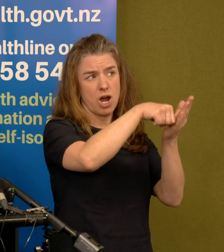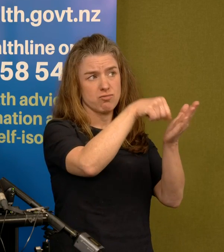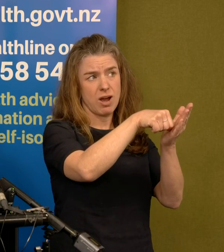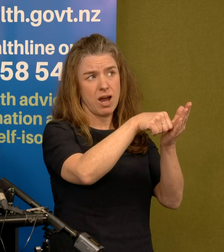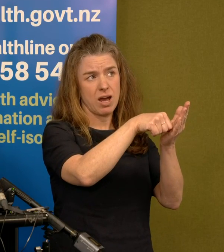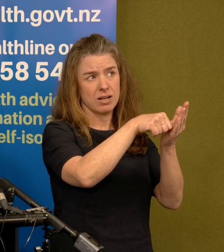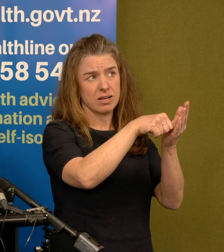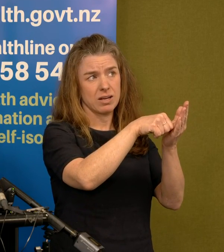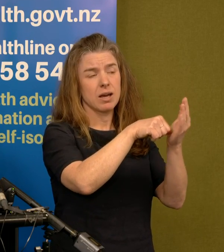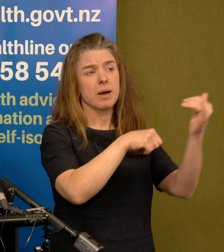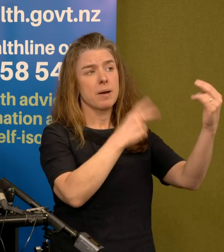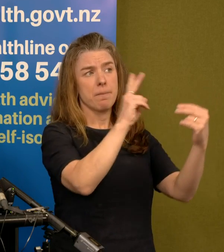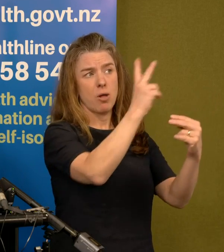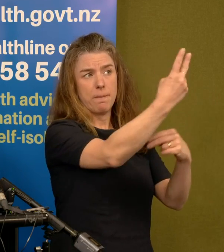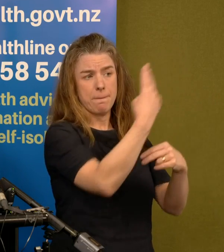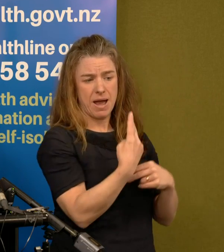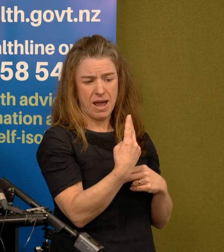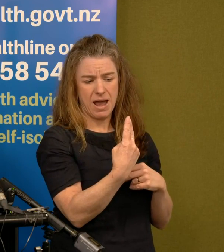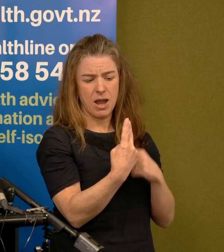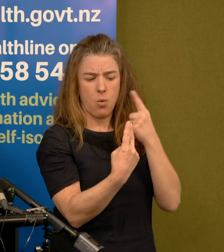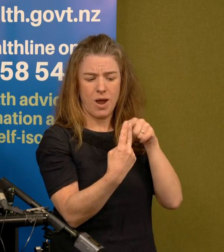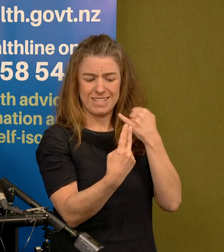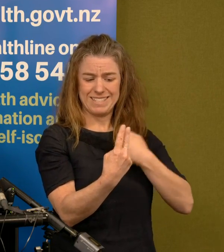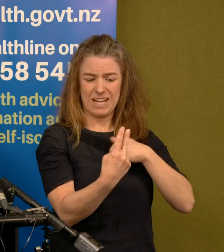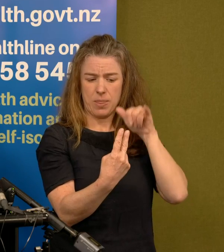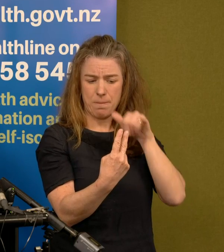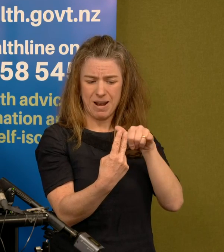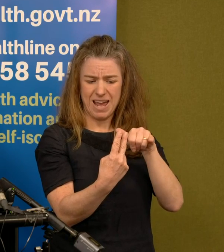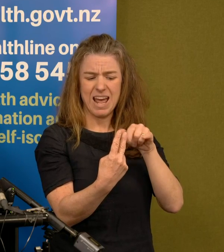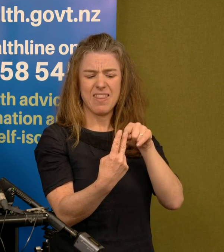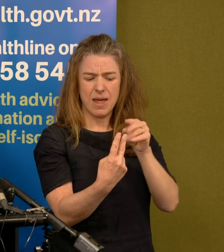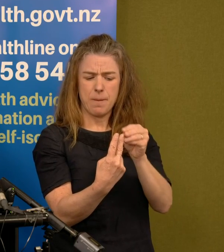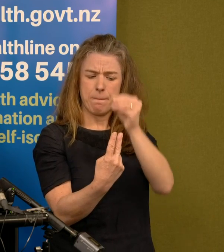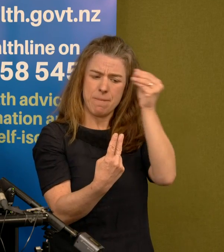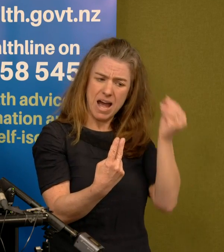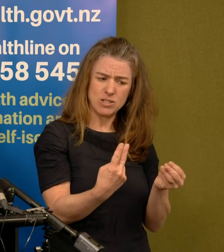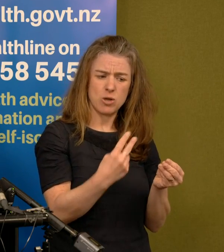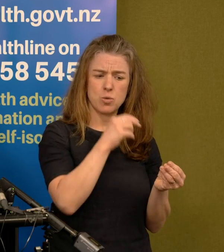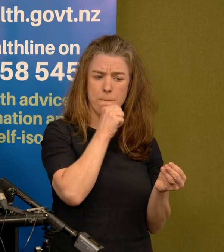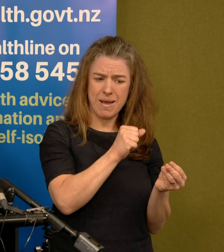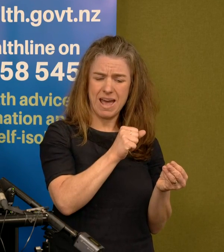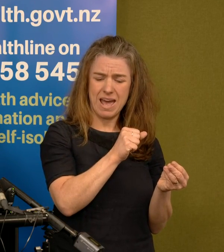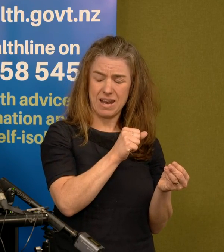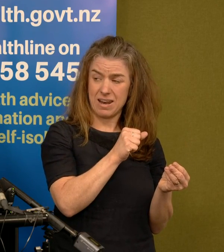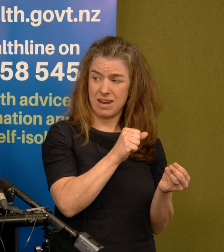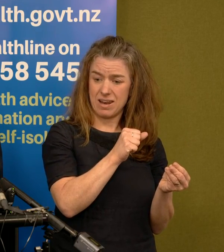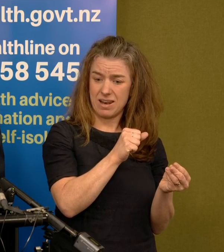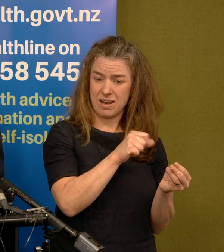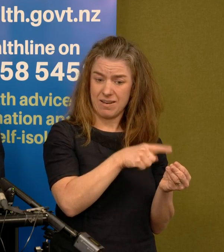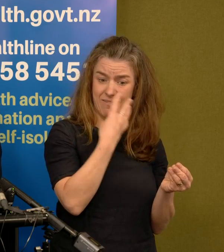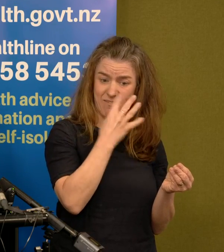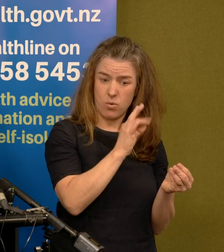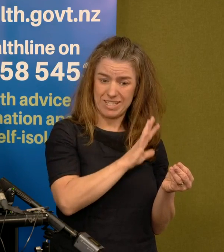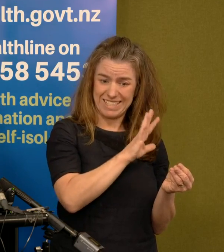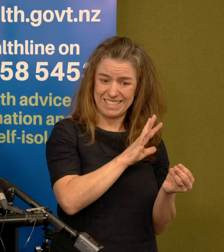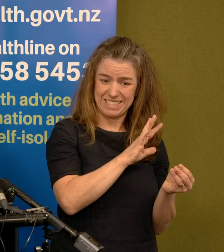one of them has potentially been unwell while on the plane, and they've then transmitted it to the man in his 40s in Auckland.